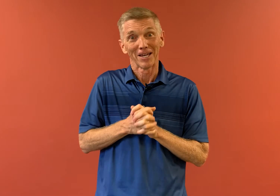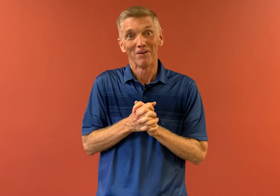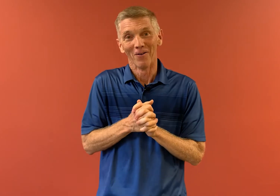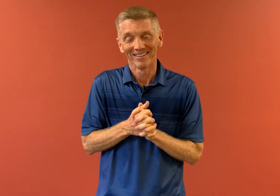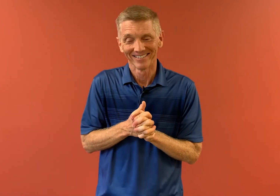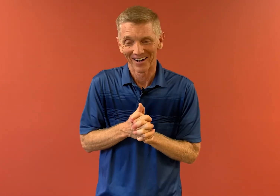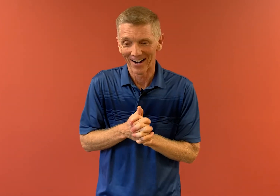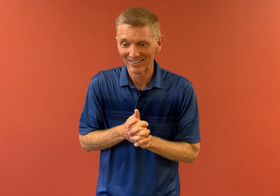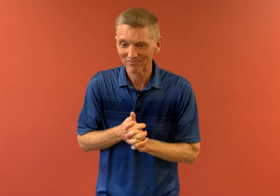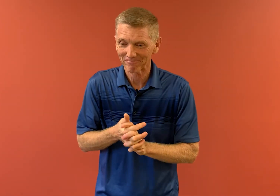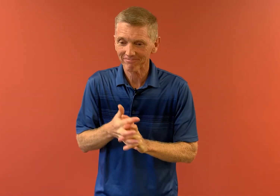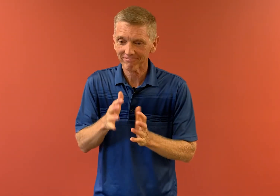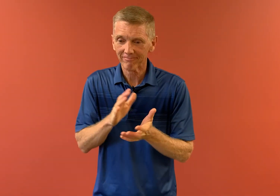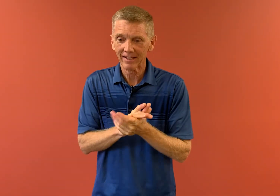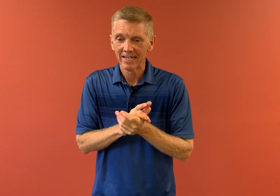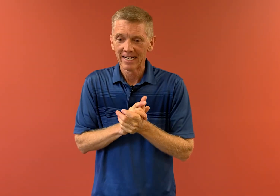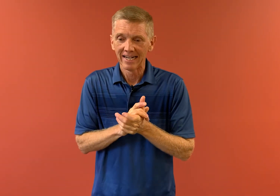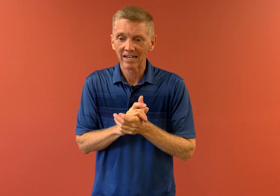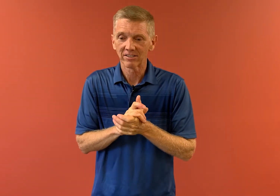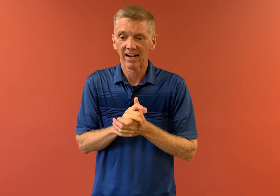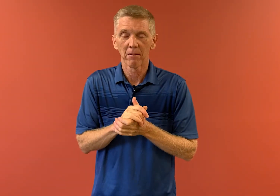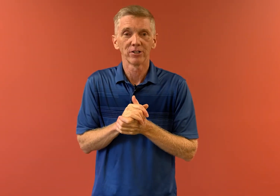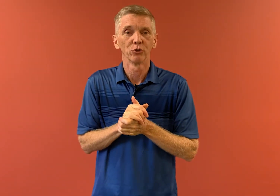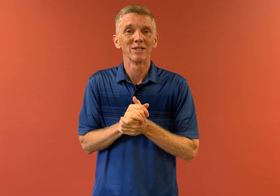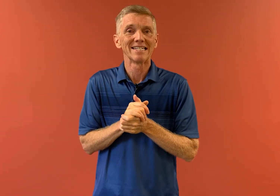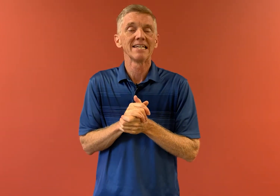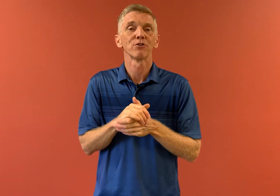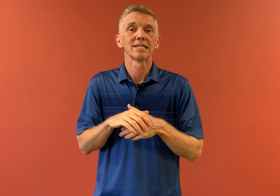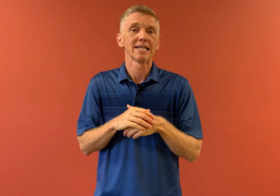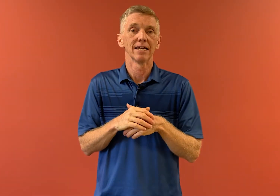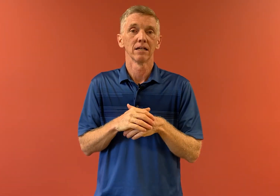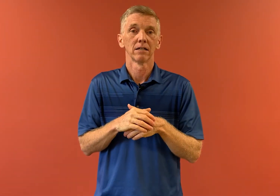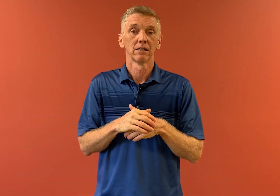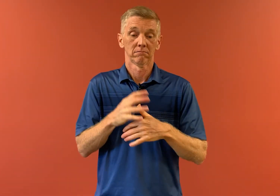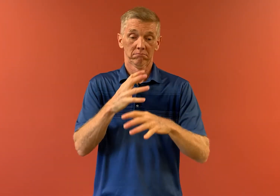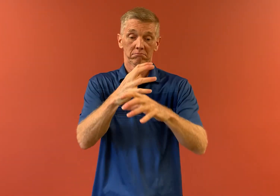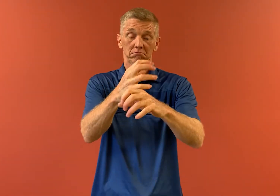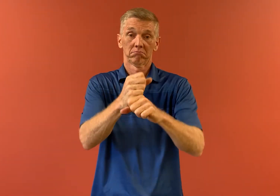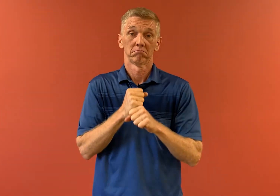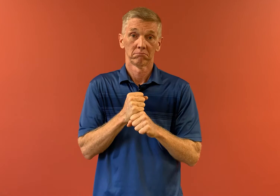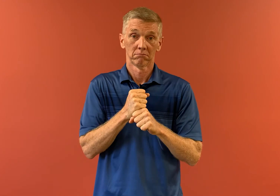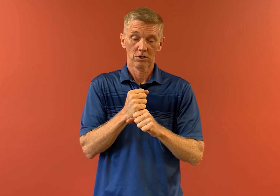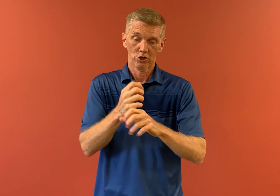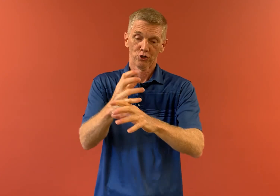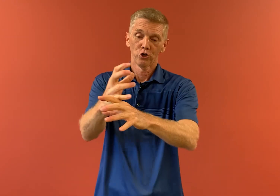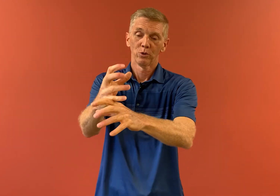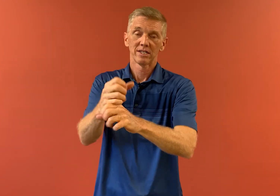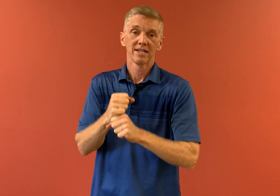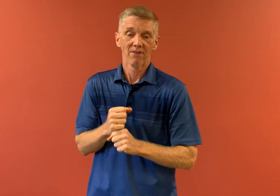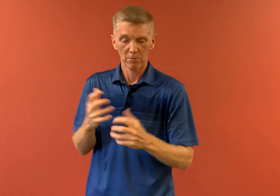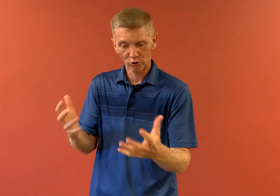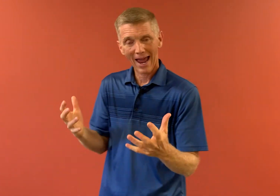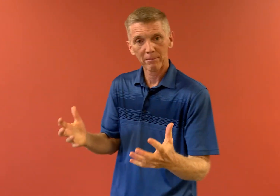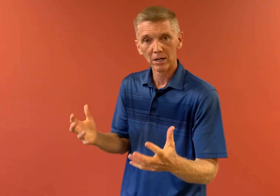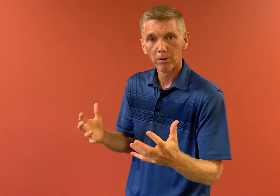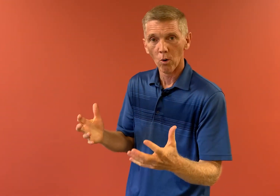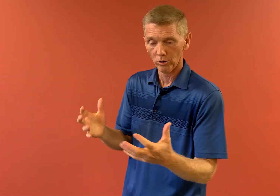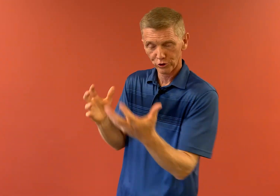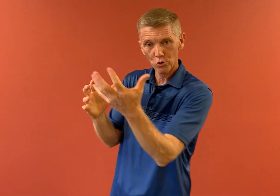going, all right? Next, let's talk about to receive or to send. To receive. I'm grabbing a pole, two